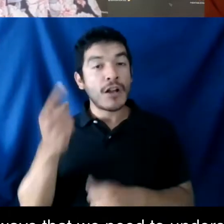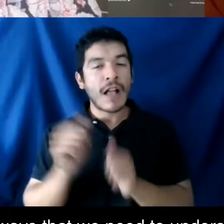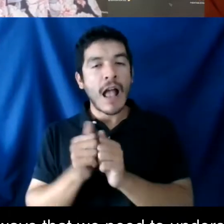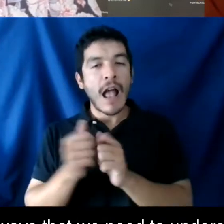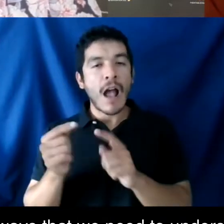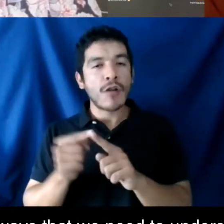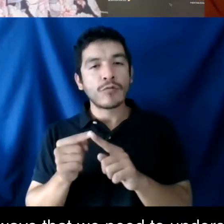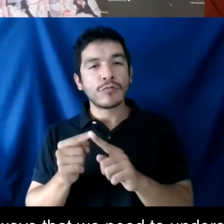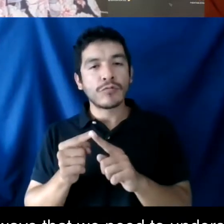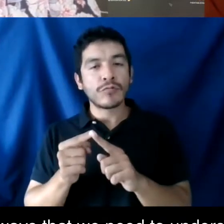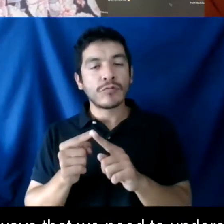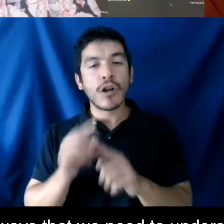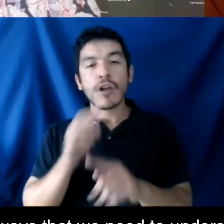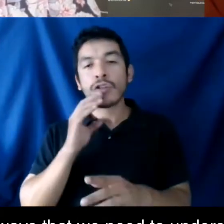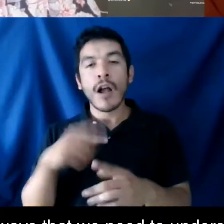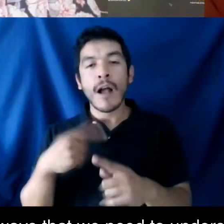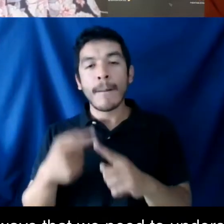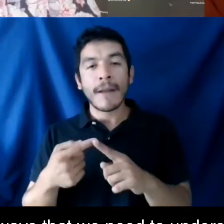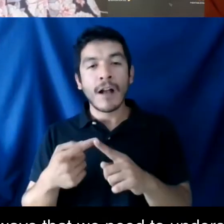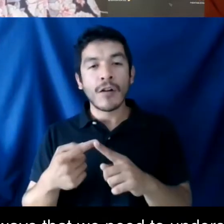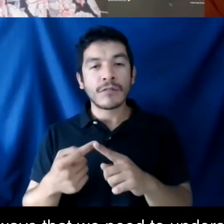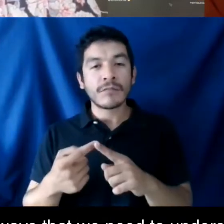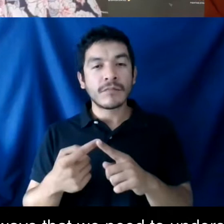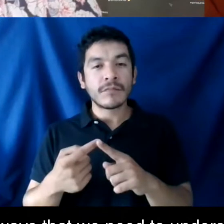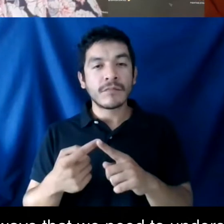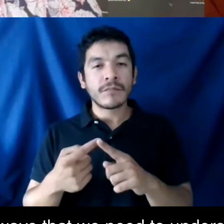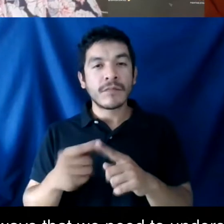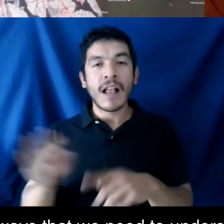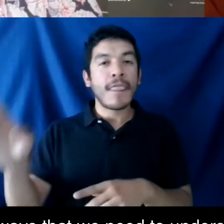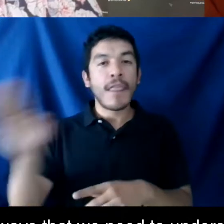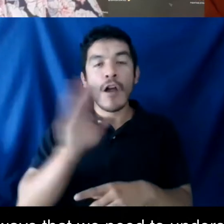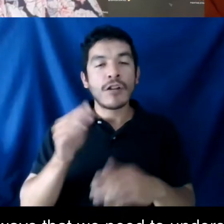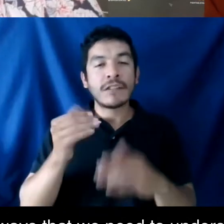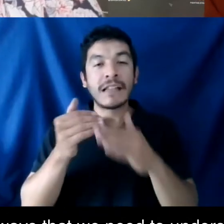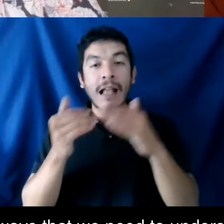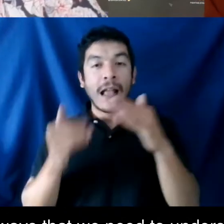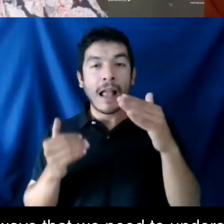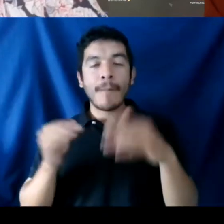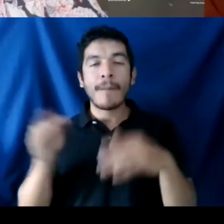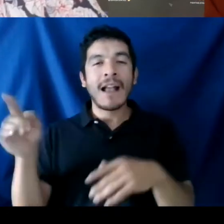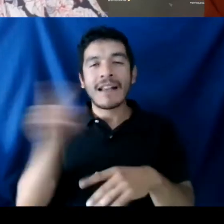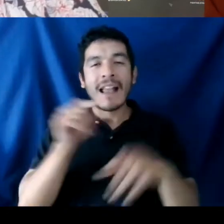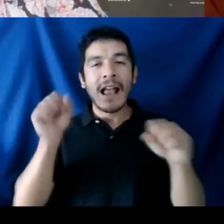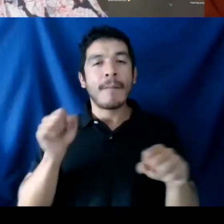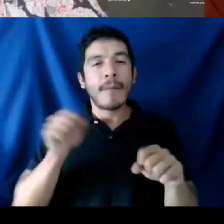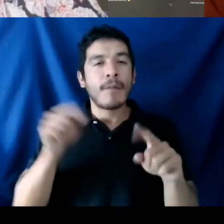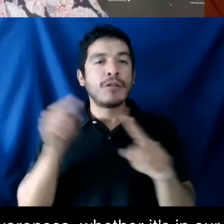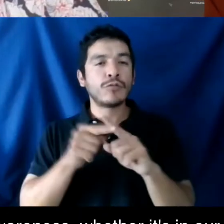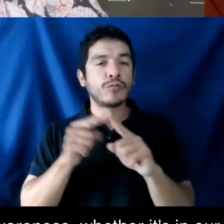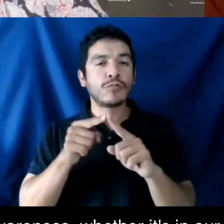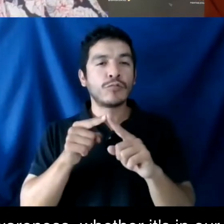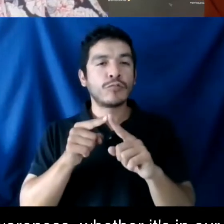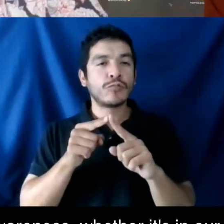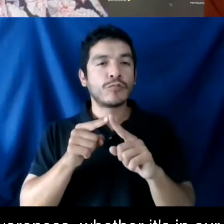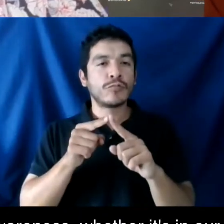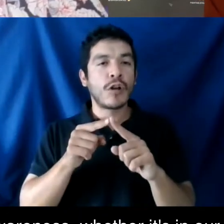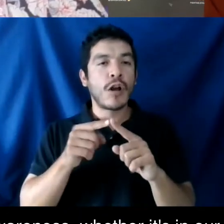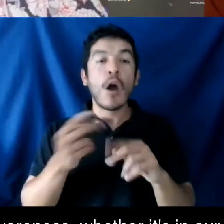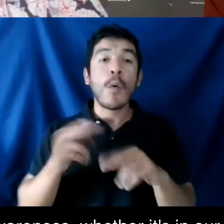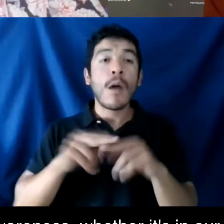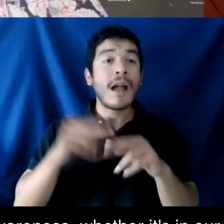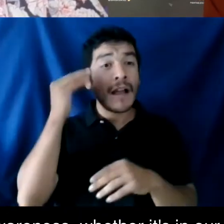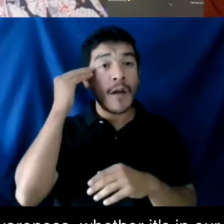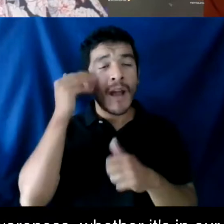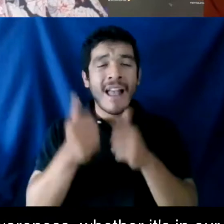to talk about those gaps, and then be able to raise awareness, whether it's